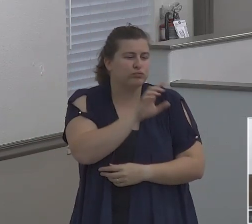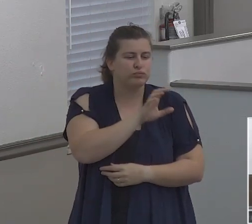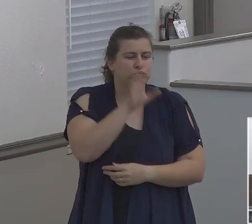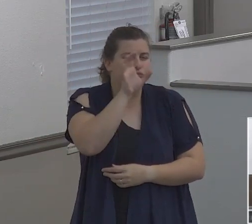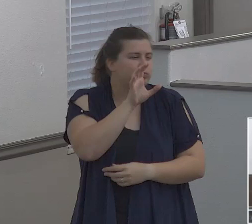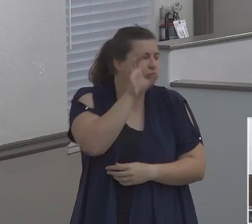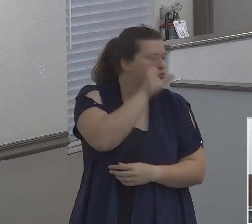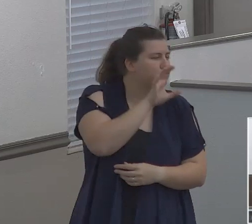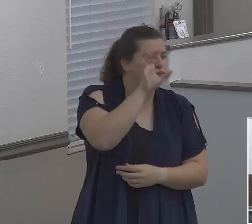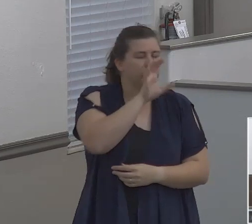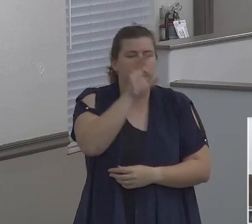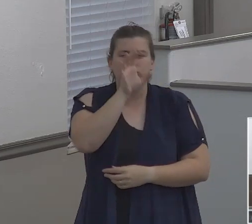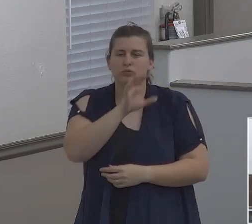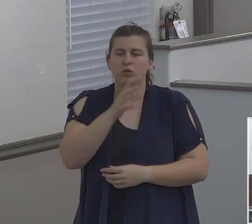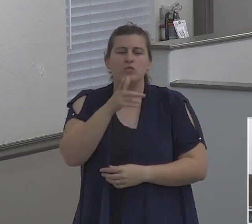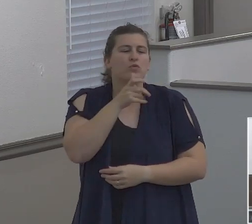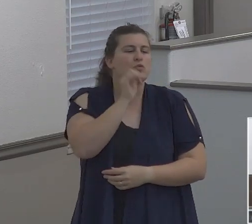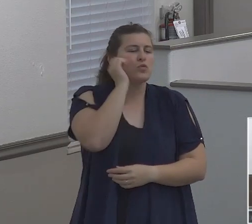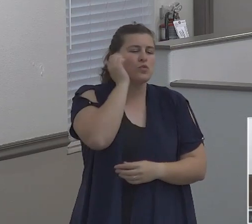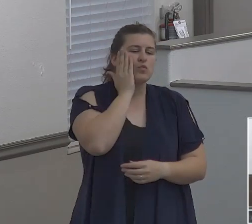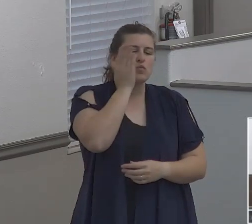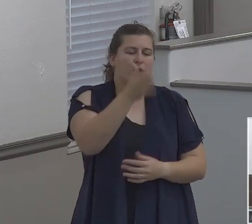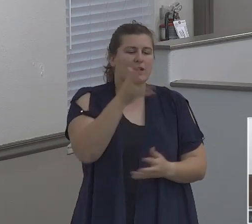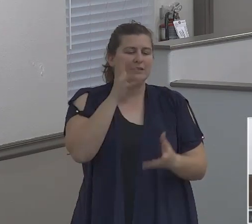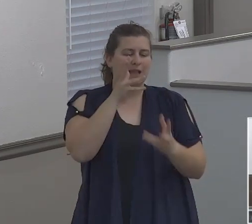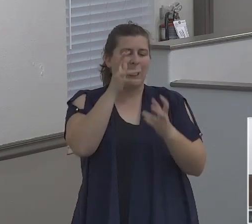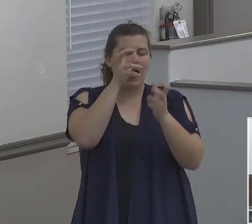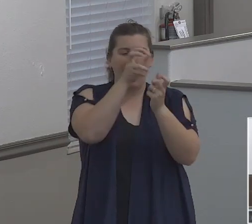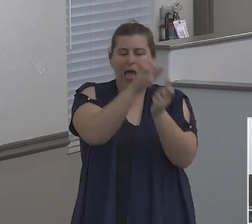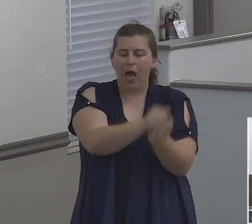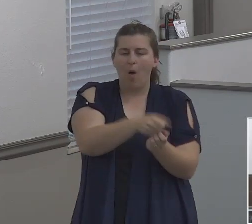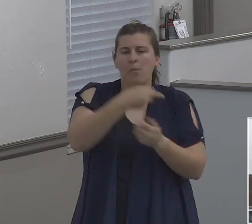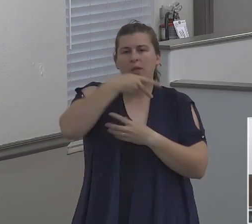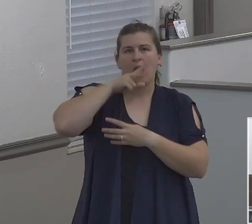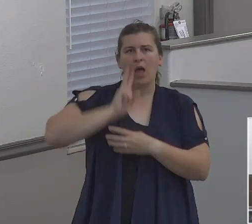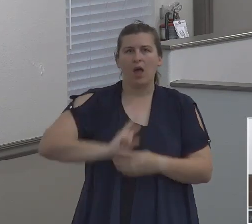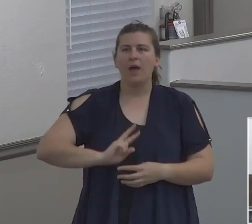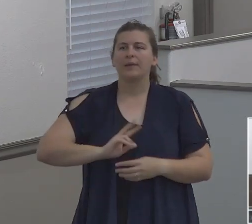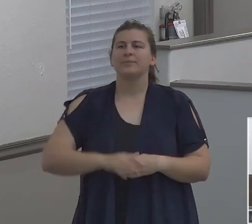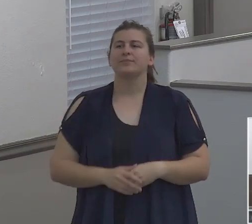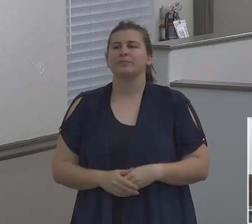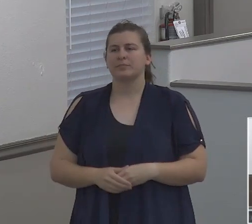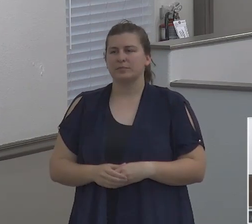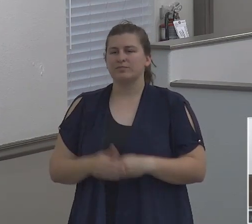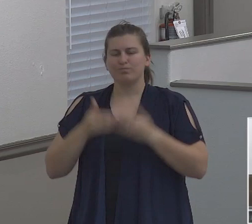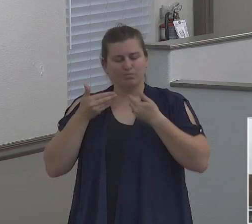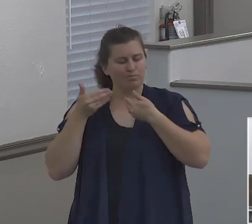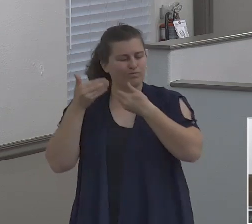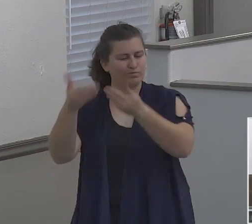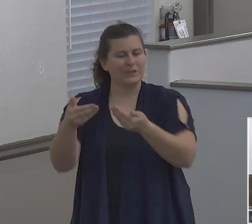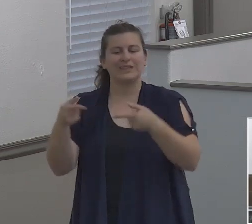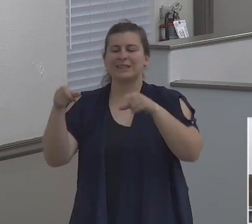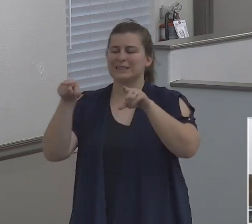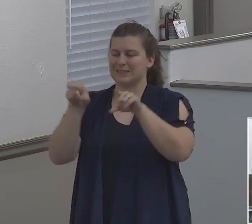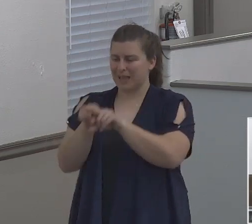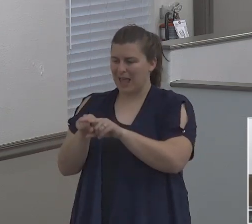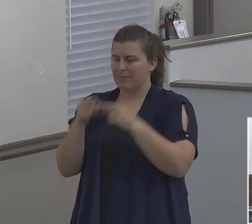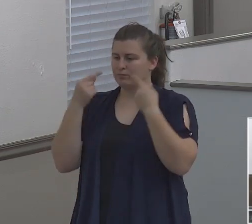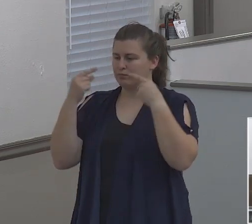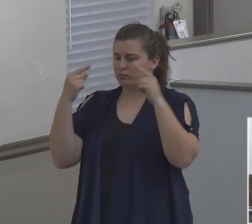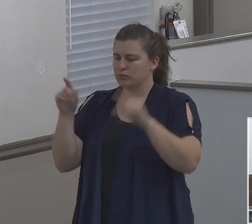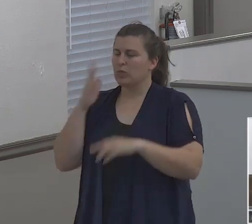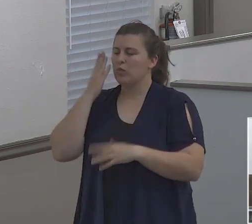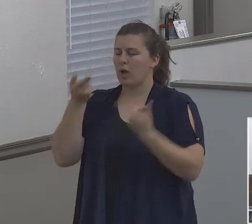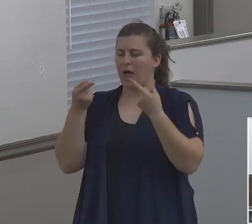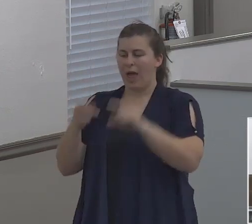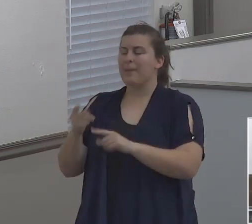he may devour, whom resist steadfast in the faith, knowing that the same afflictions are